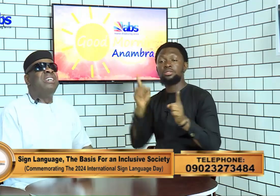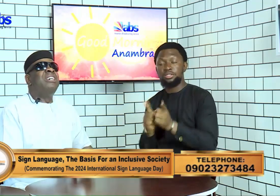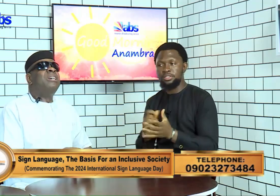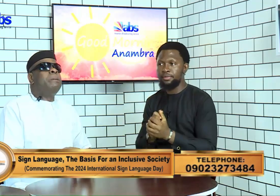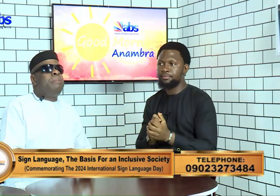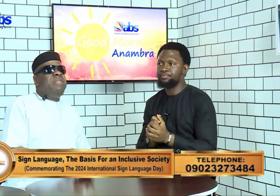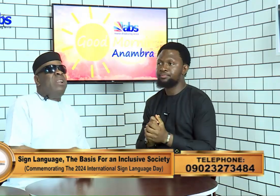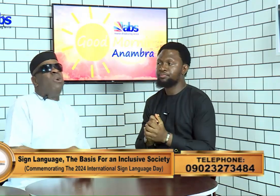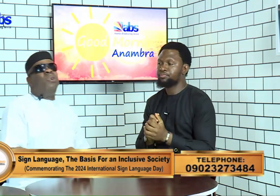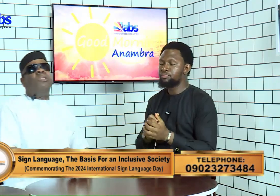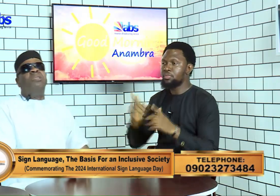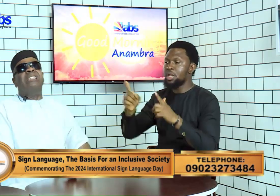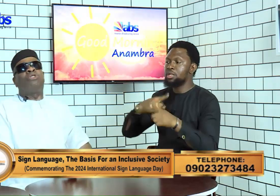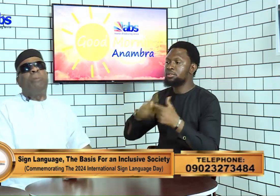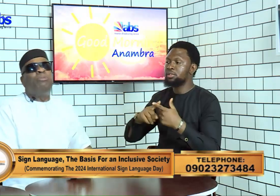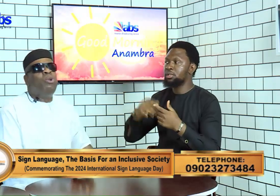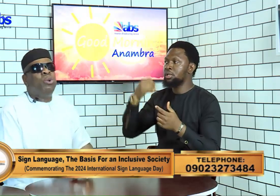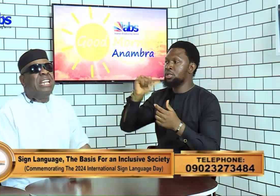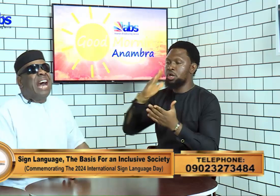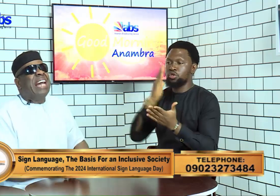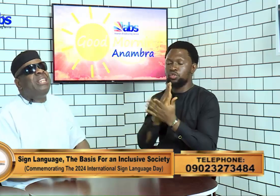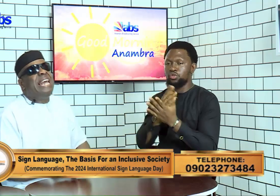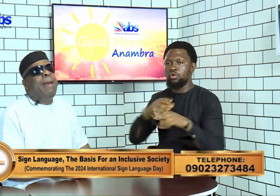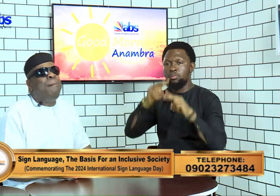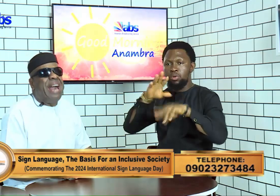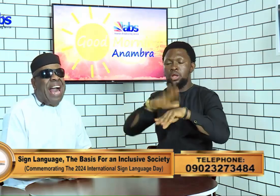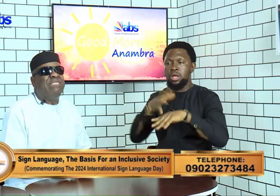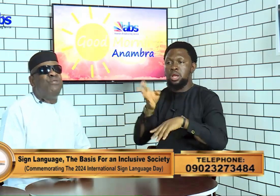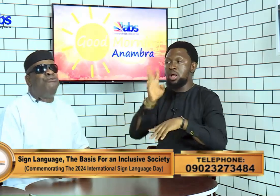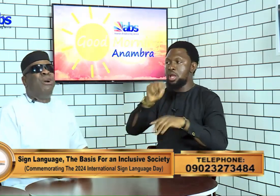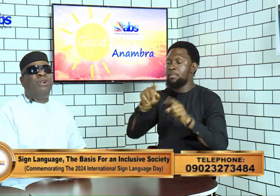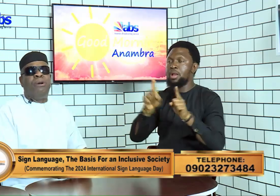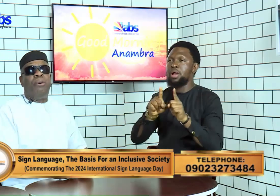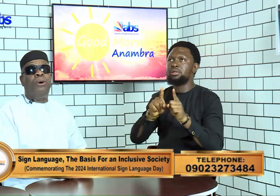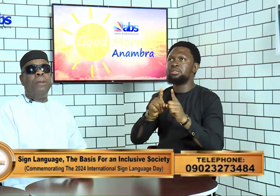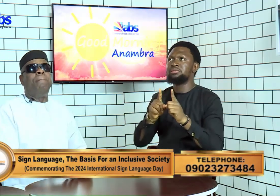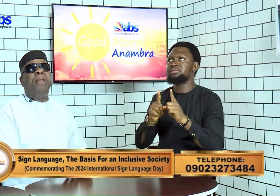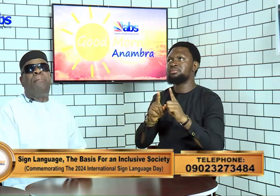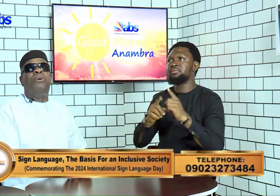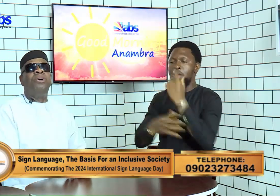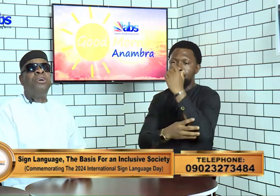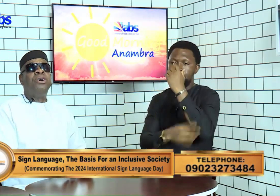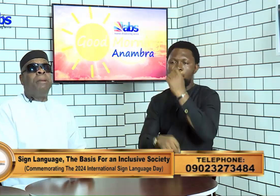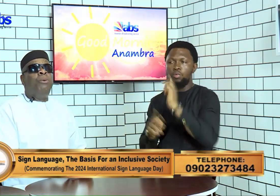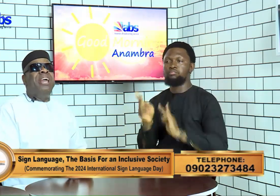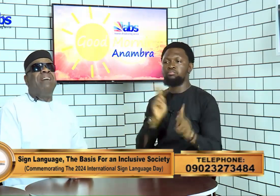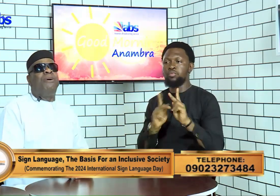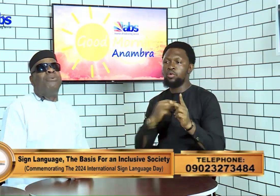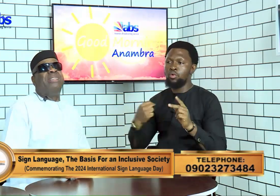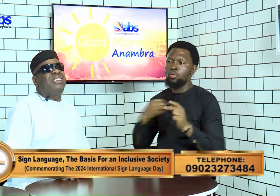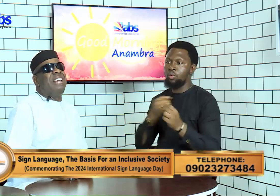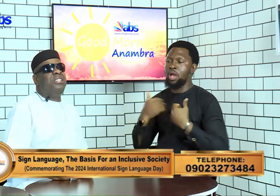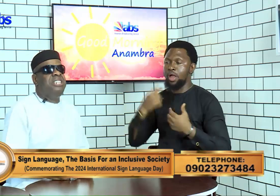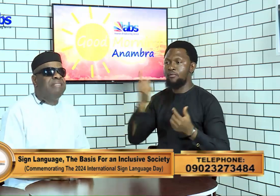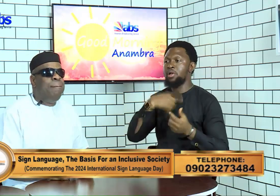sisters. They stop looking at them as vulnerable people we have